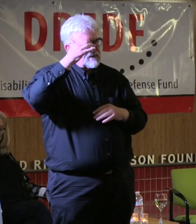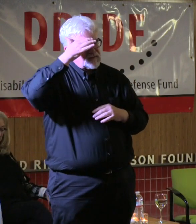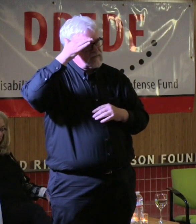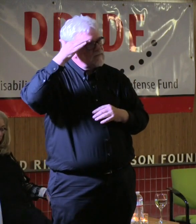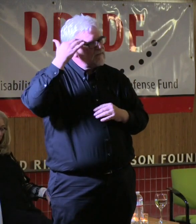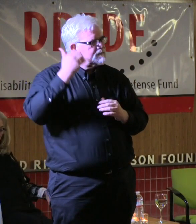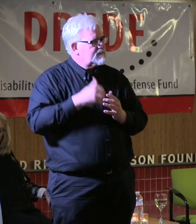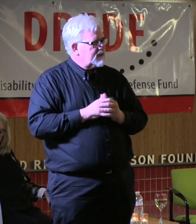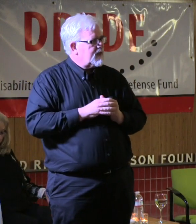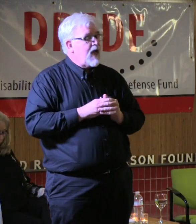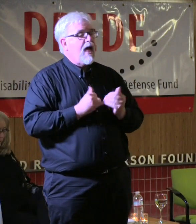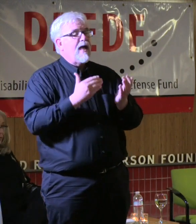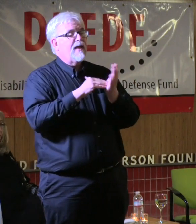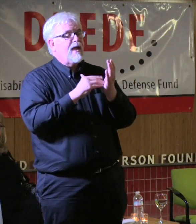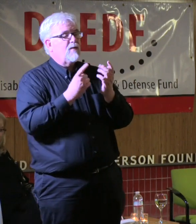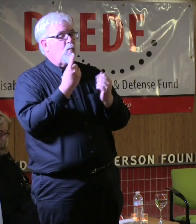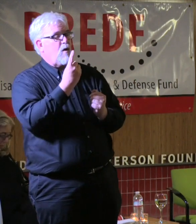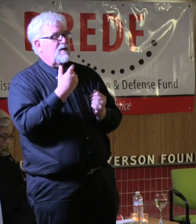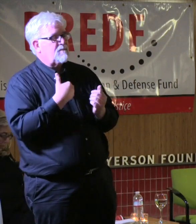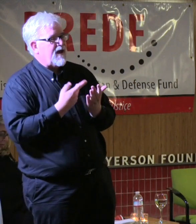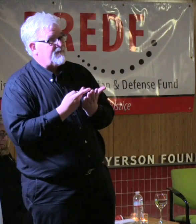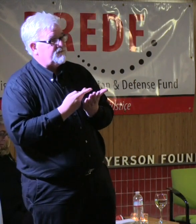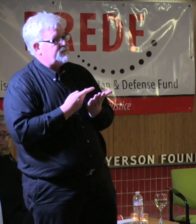Now, again, one of my failures.